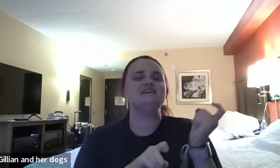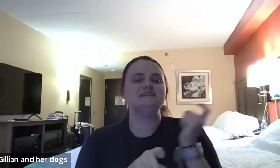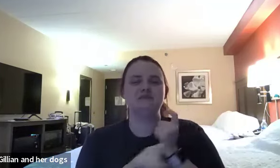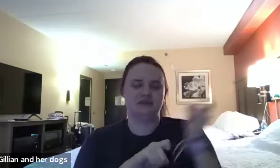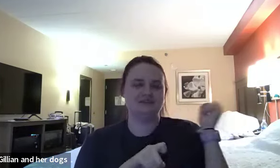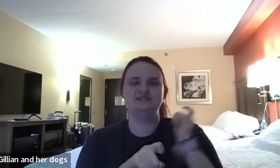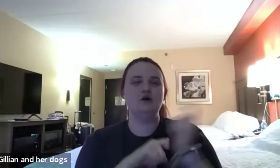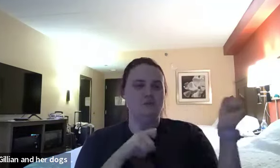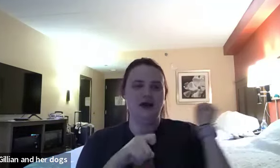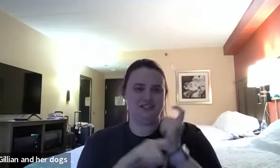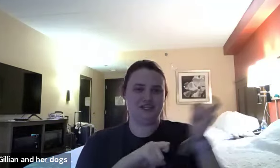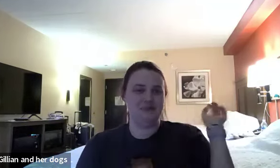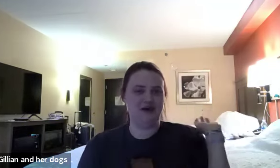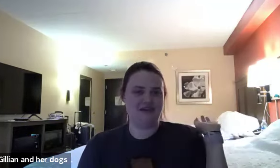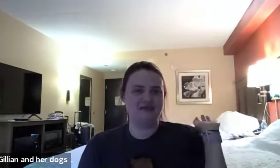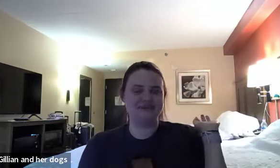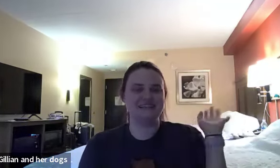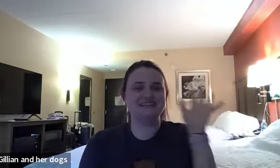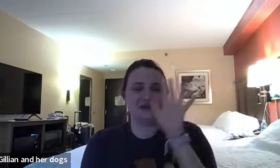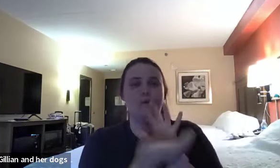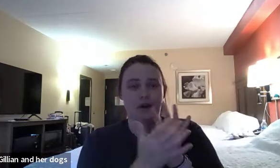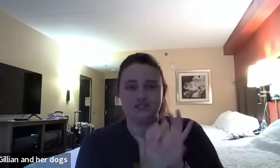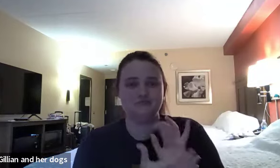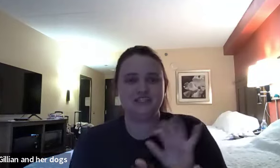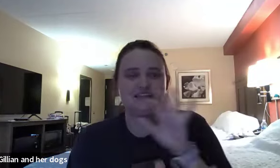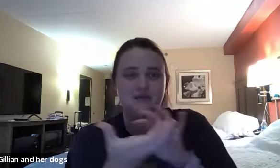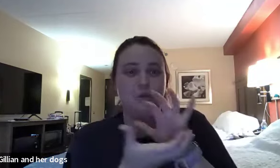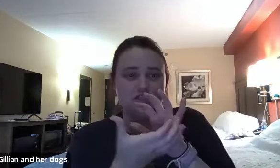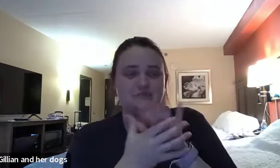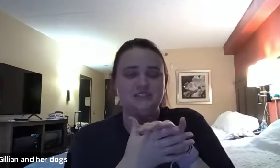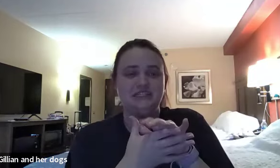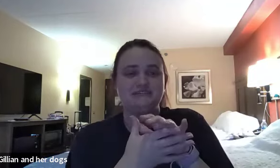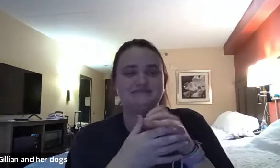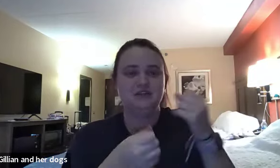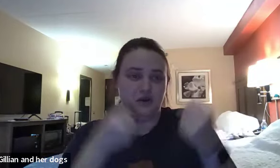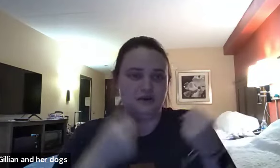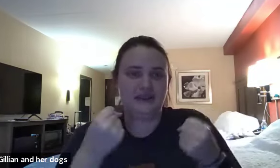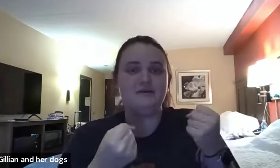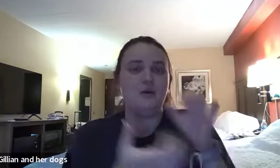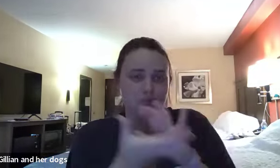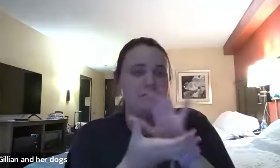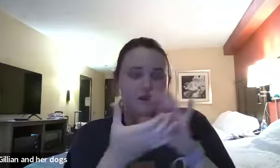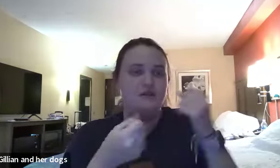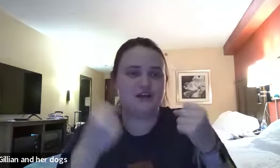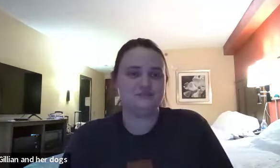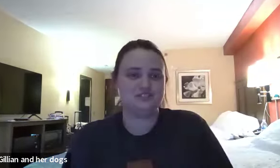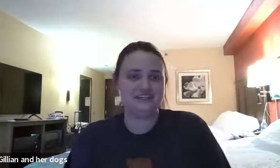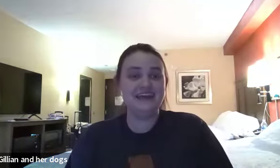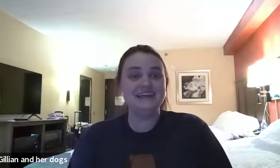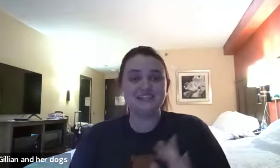teased me so much about that because I said washer machine. I said washer machine car. Like I'm gonna put my car in the washing machine. And she even